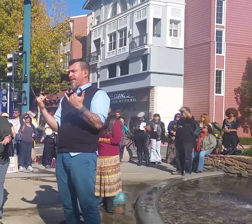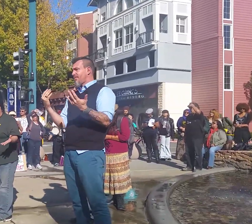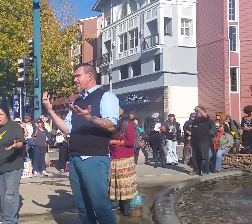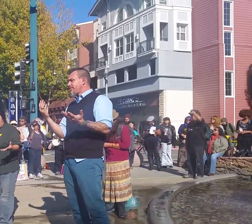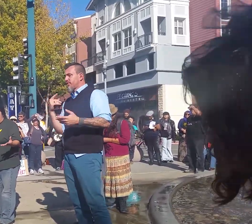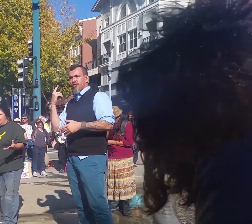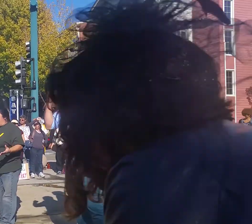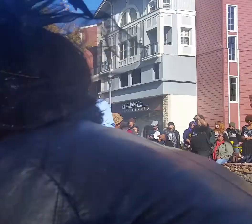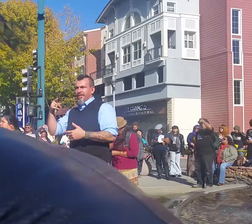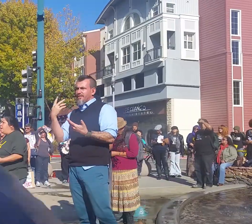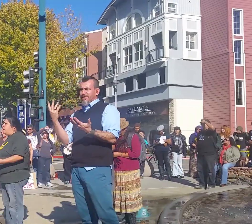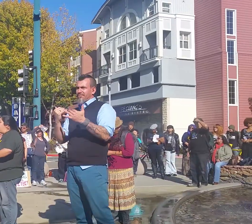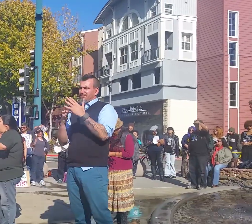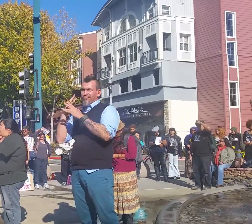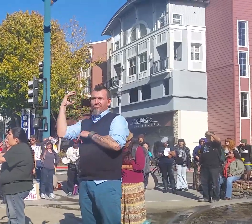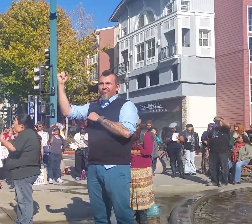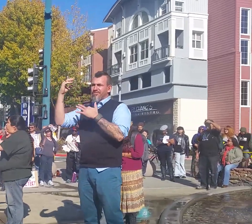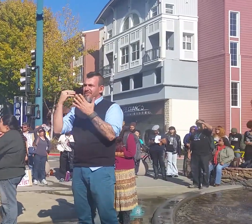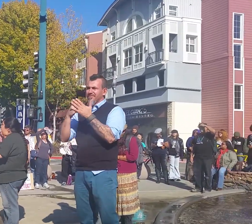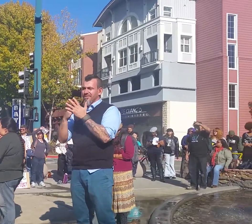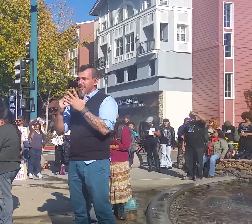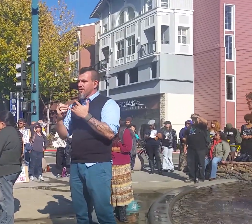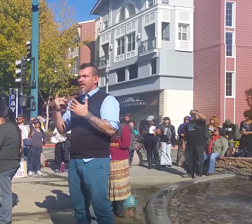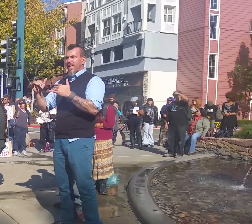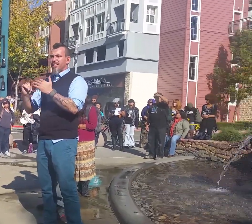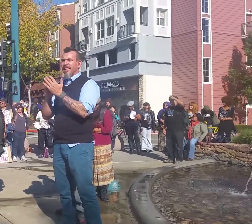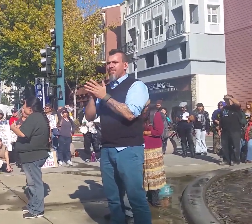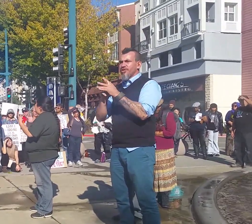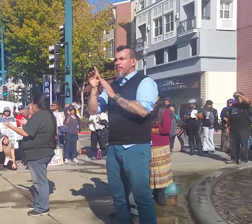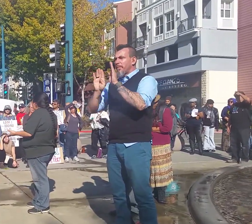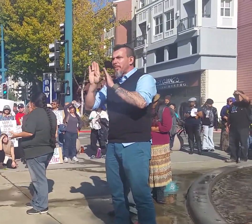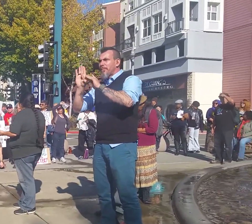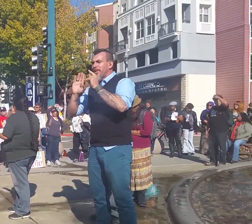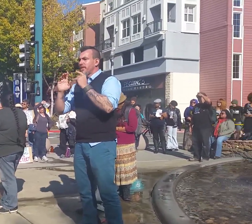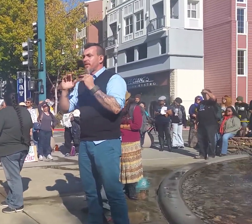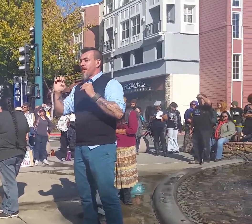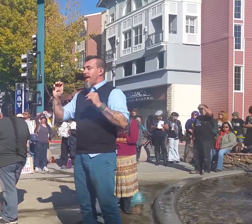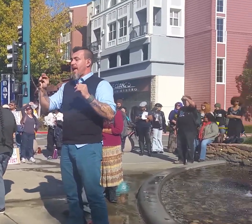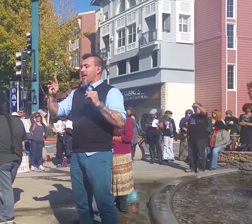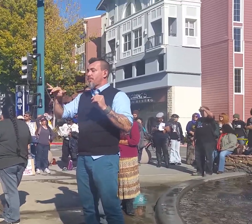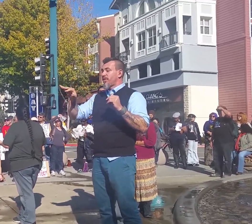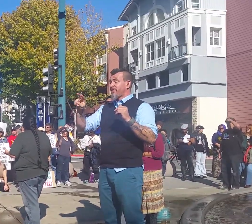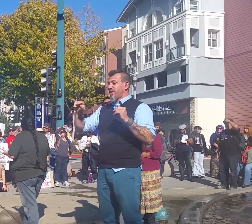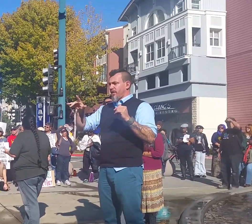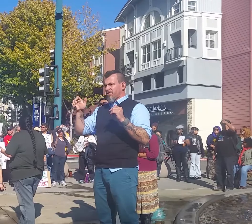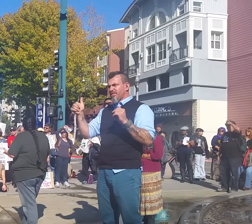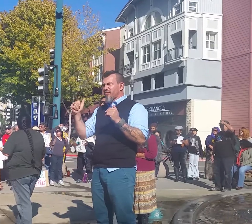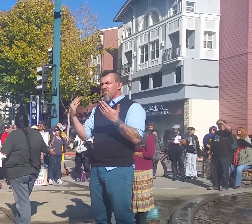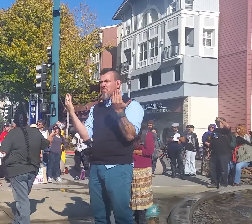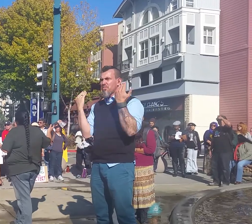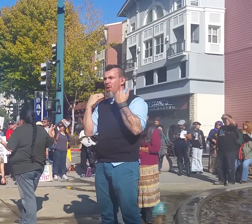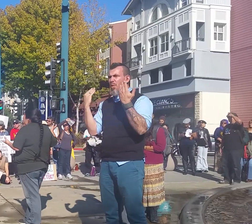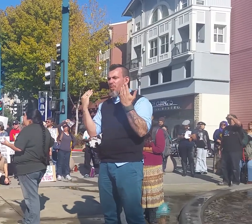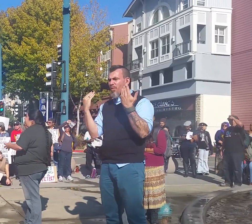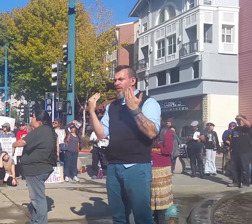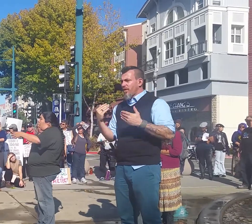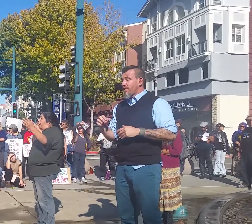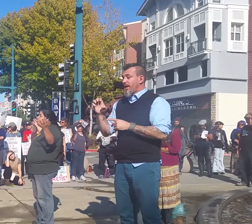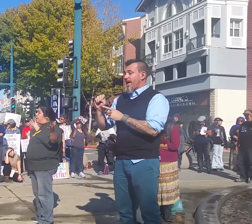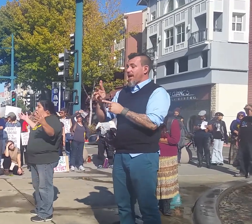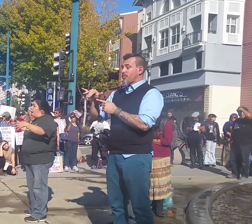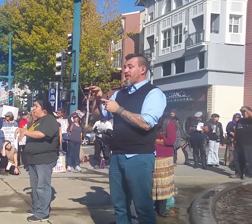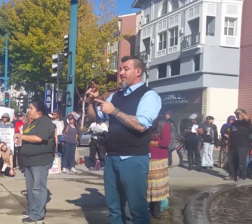like crazy, right? So I take it. Outbidding each other, the city of Evansville was built, right? And they decided that